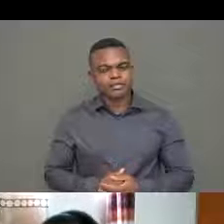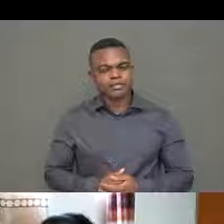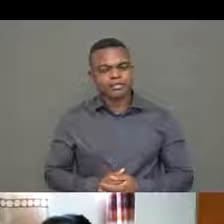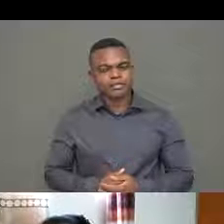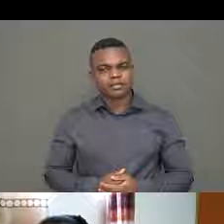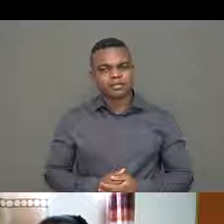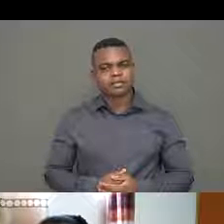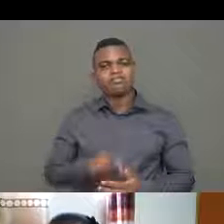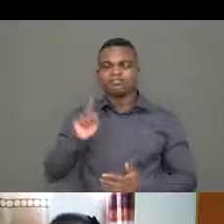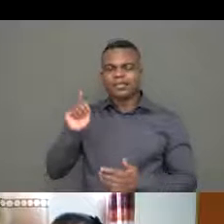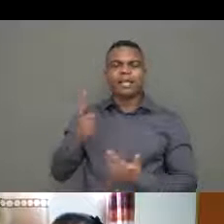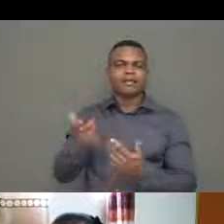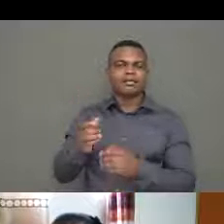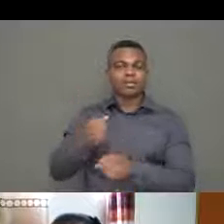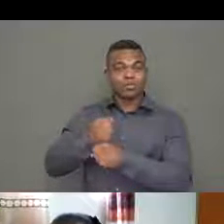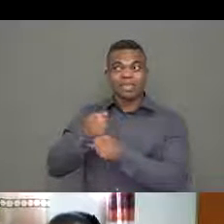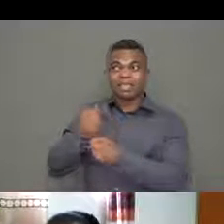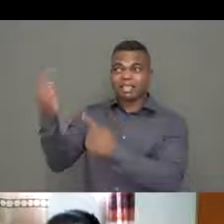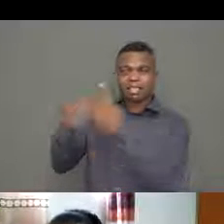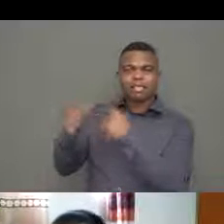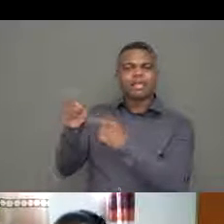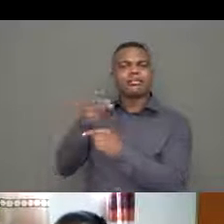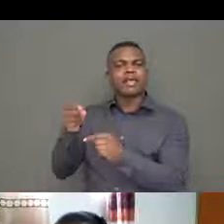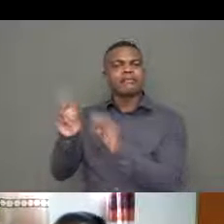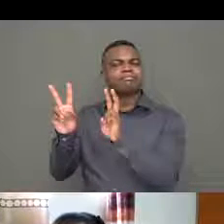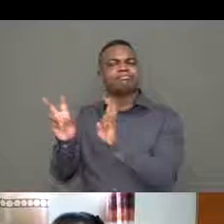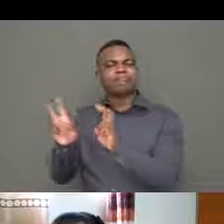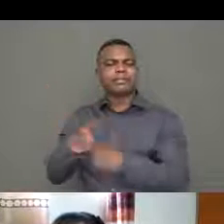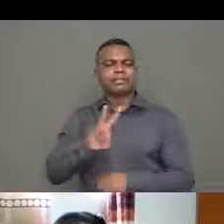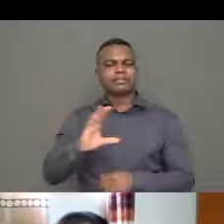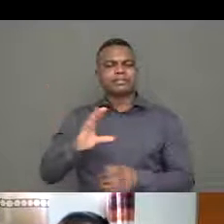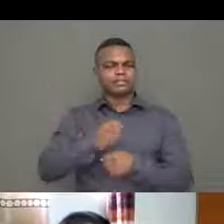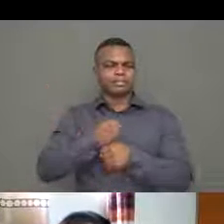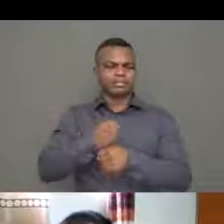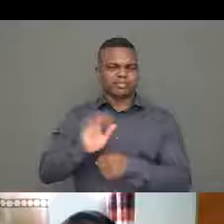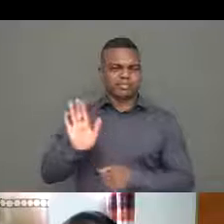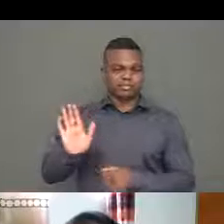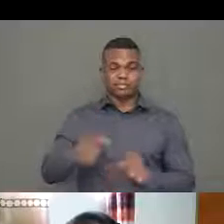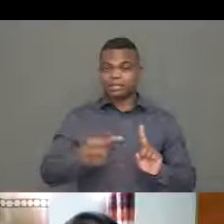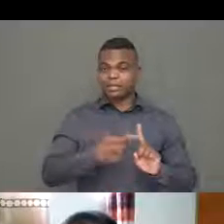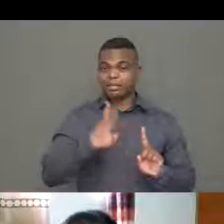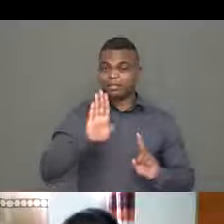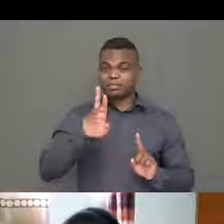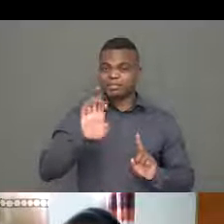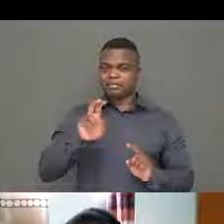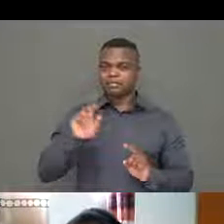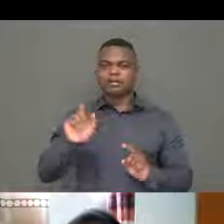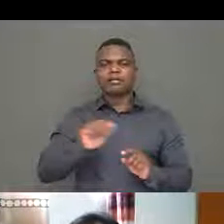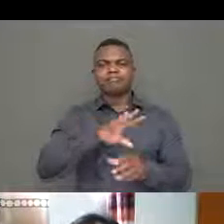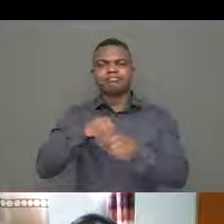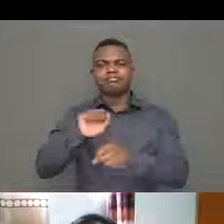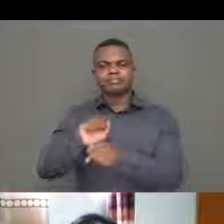Cara to strengthen the capacities in conflict resolution and peace building to improve